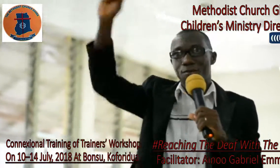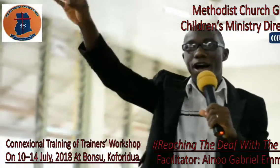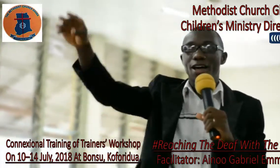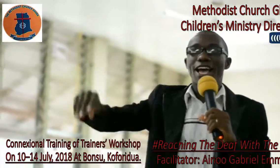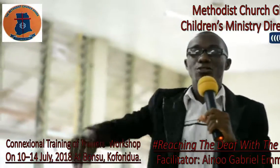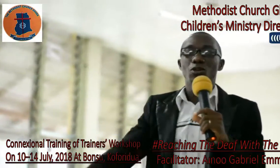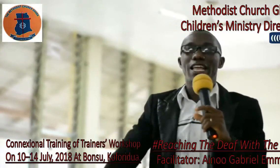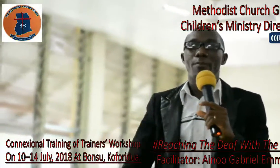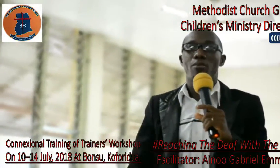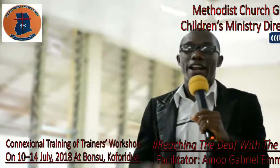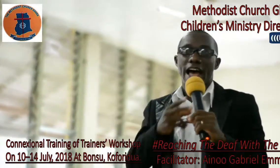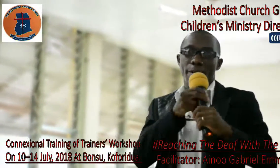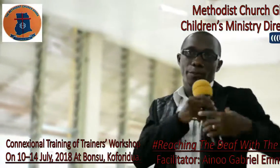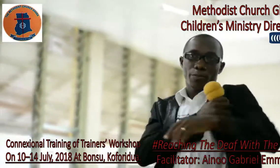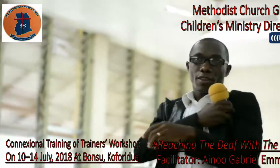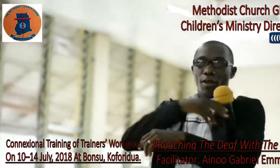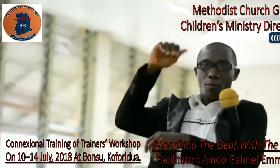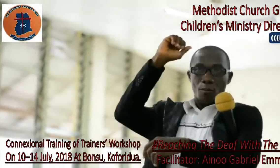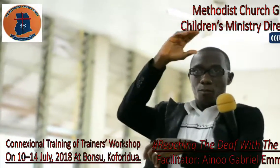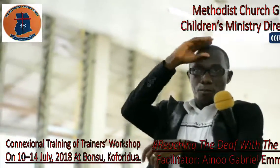man. Let's do the brother.